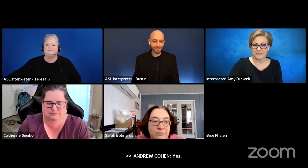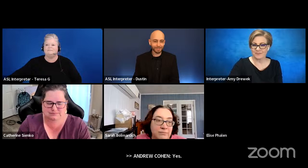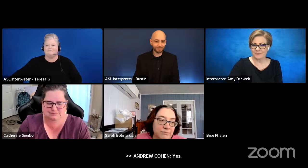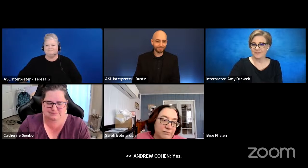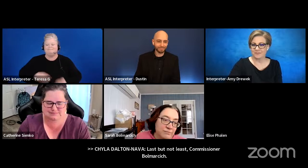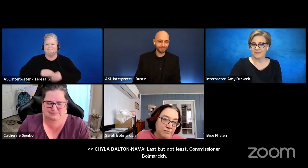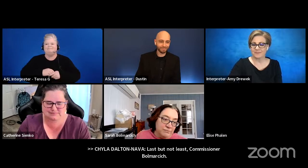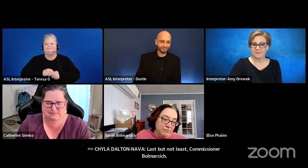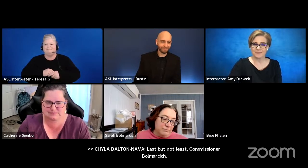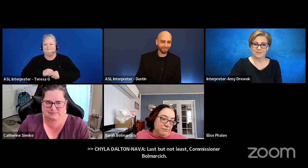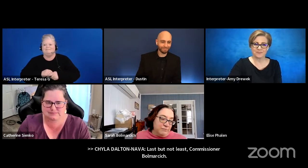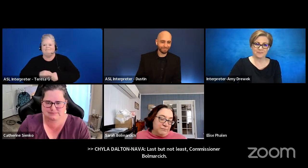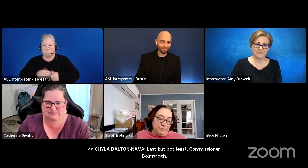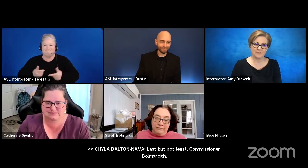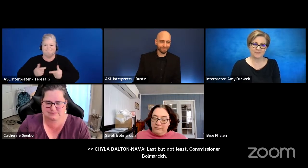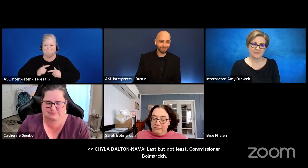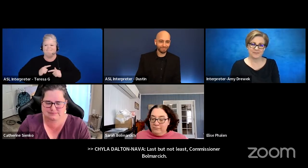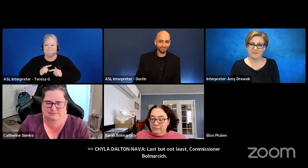Yes. Yes.